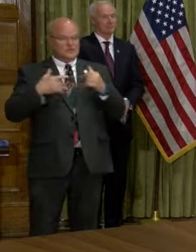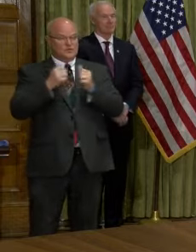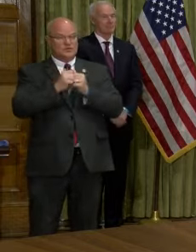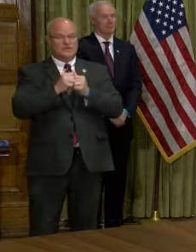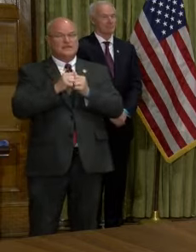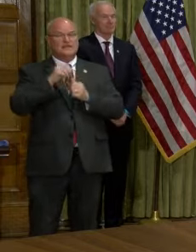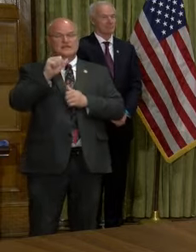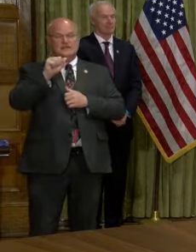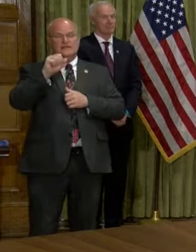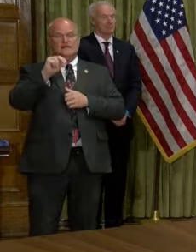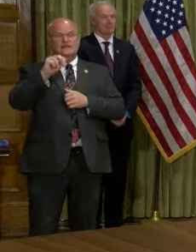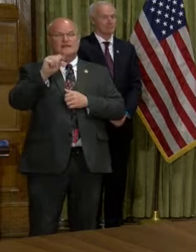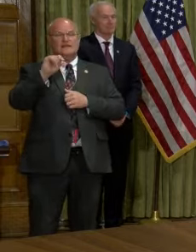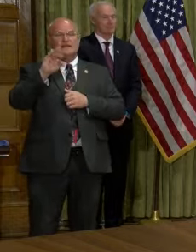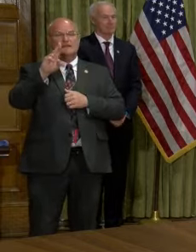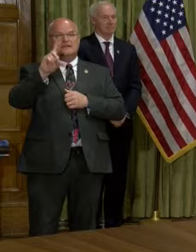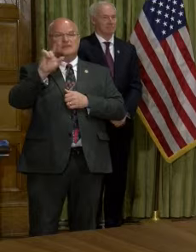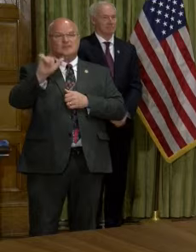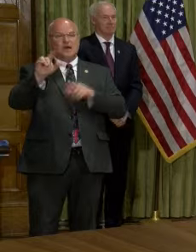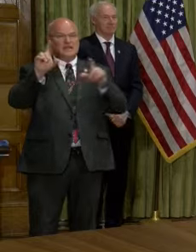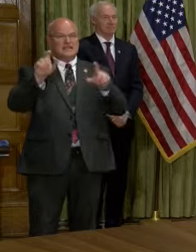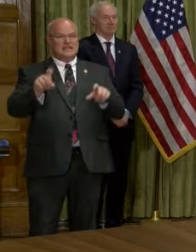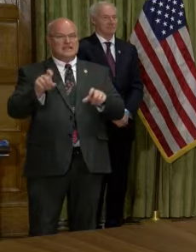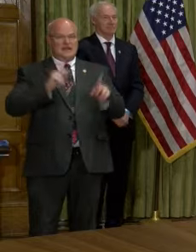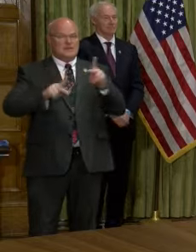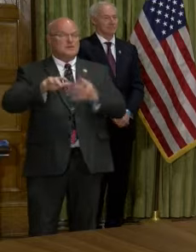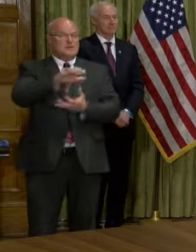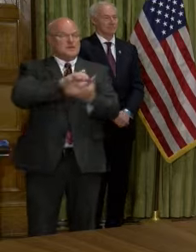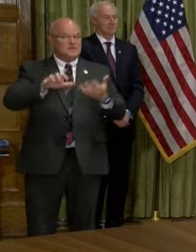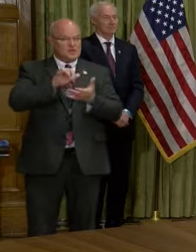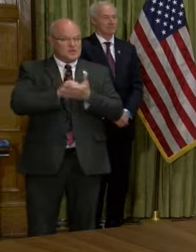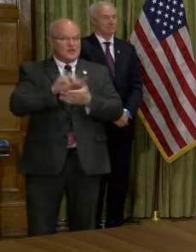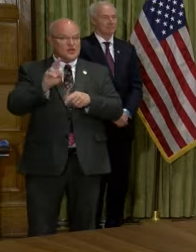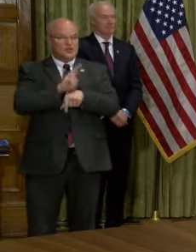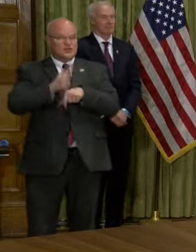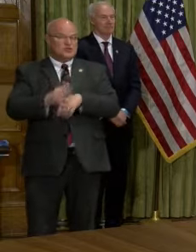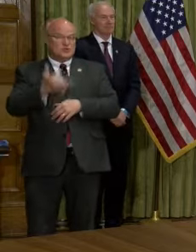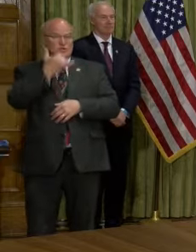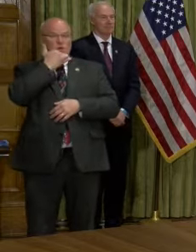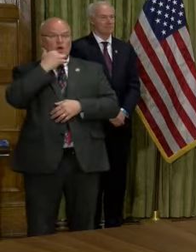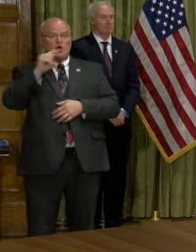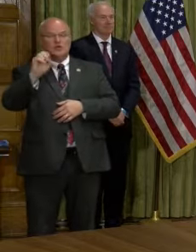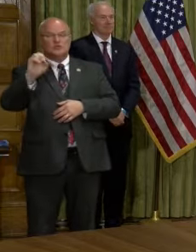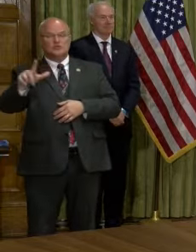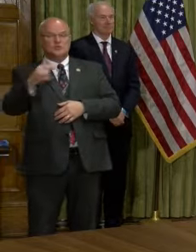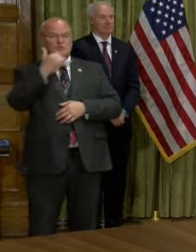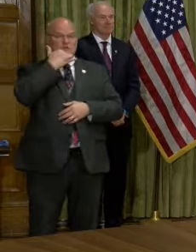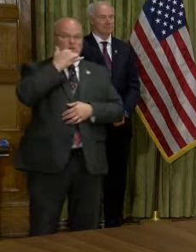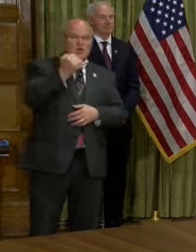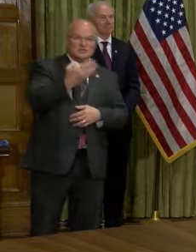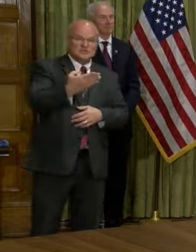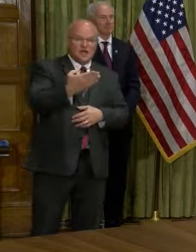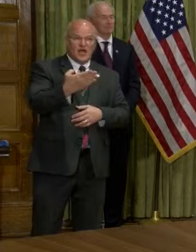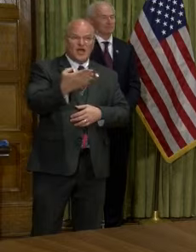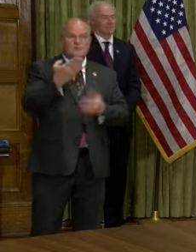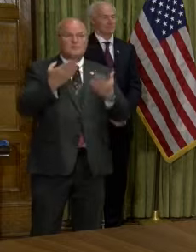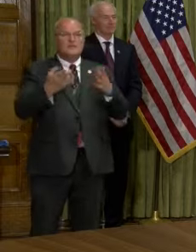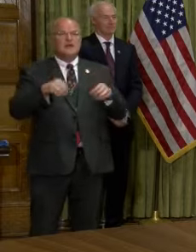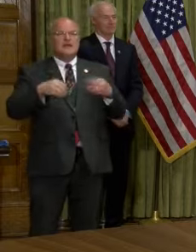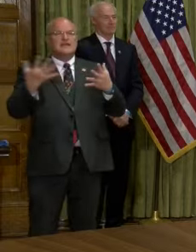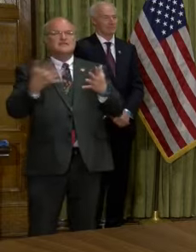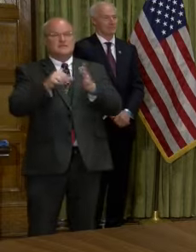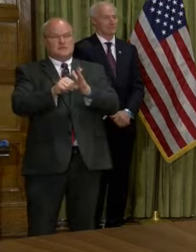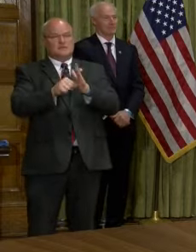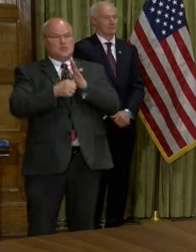those antibody tests is that if people are confused by that or they use the wrong tool for the wrong job, they may give someone